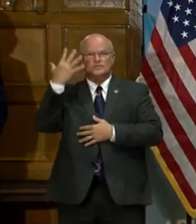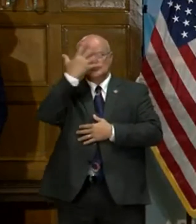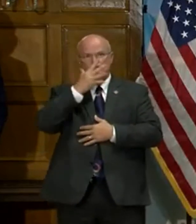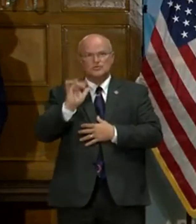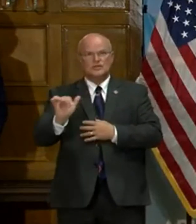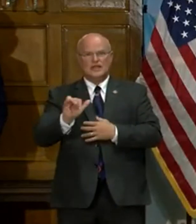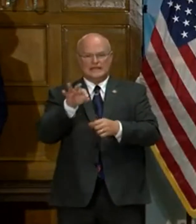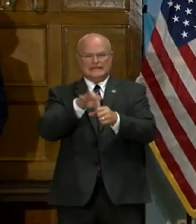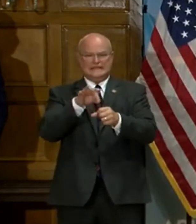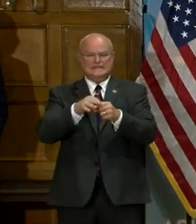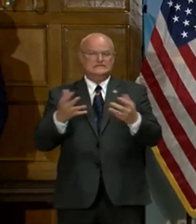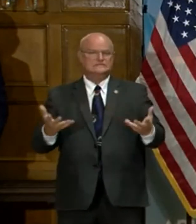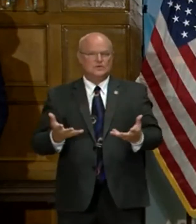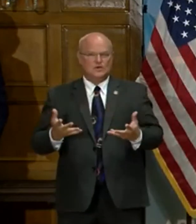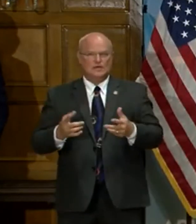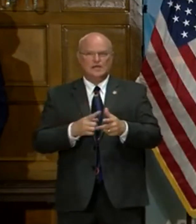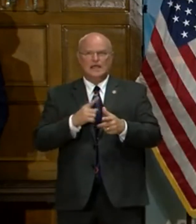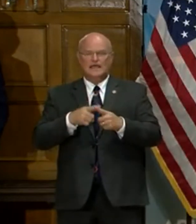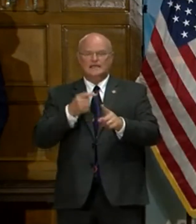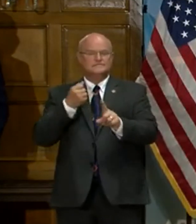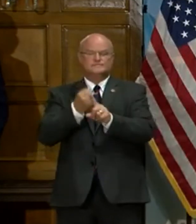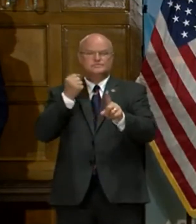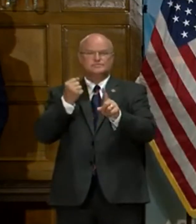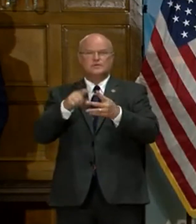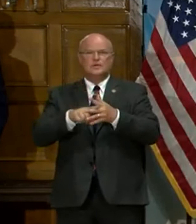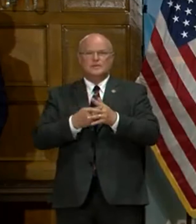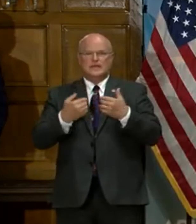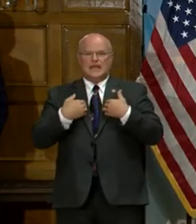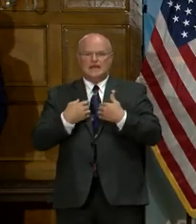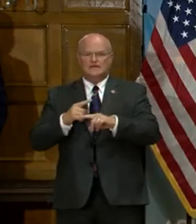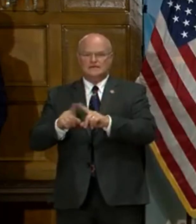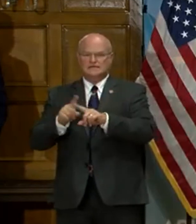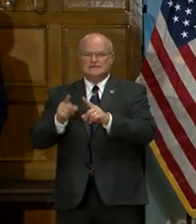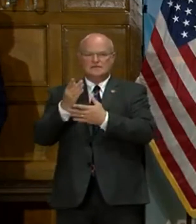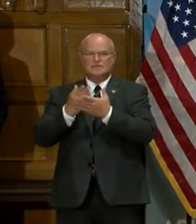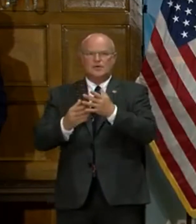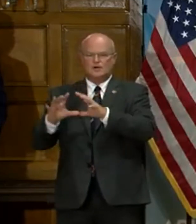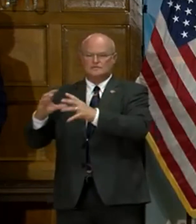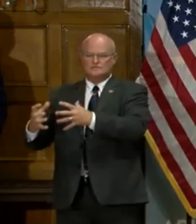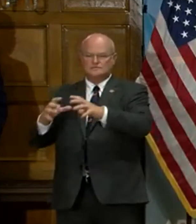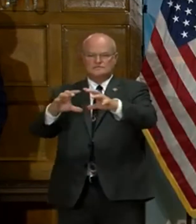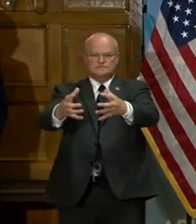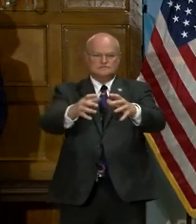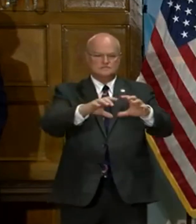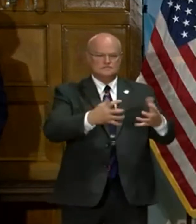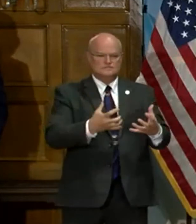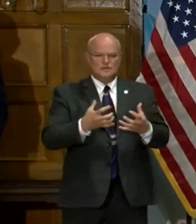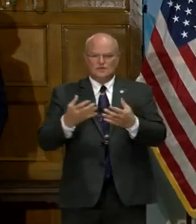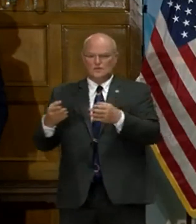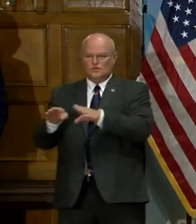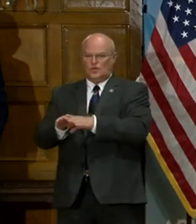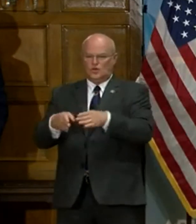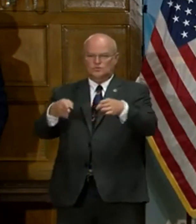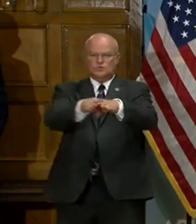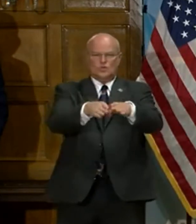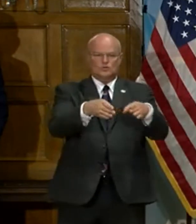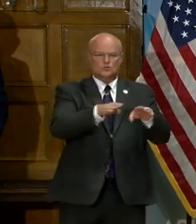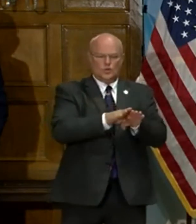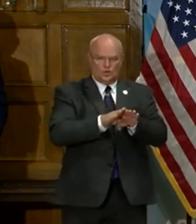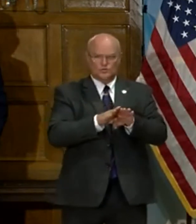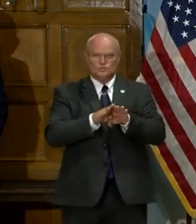like. And then all of a sudden, we began having different parts of our society begin to close due to